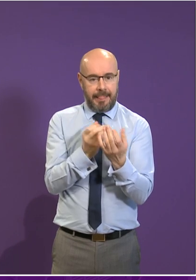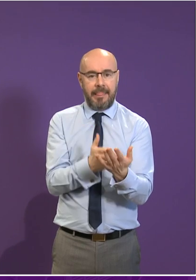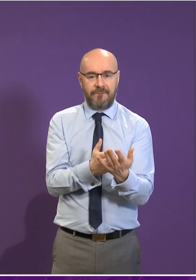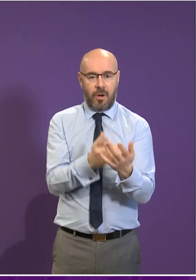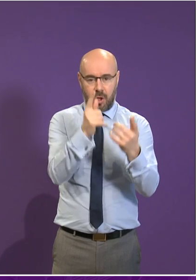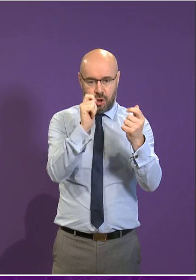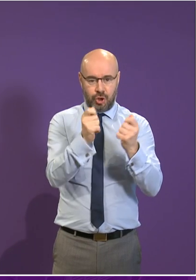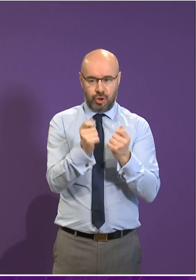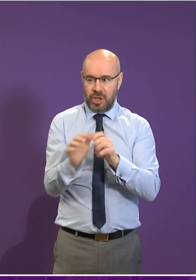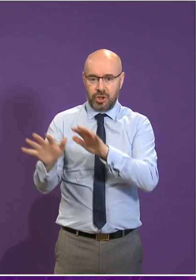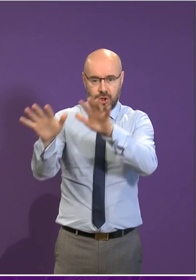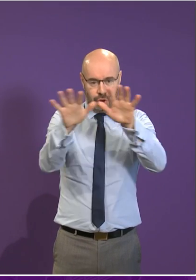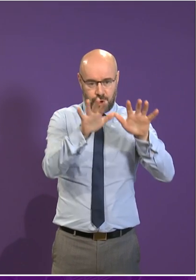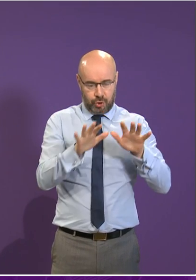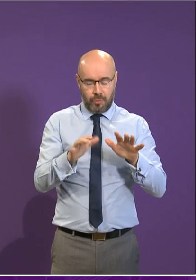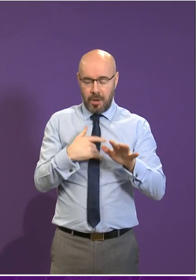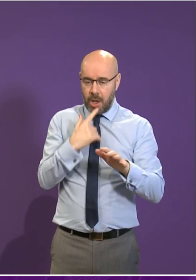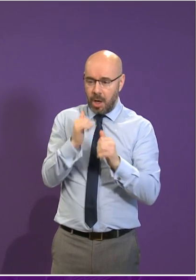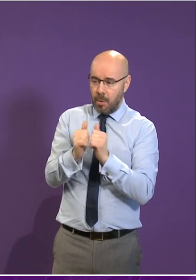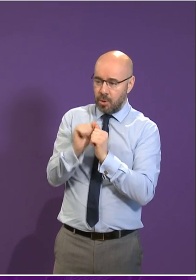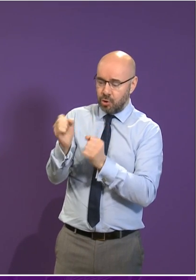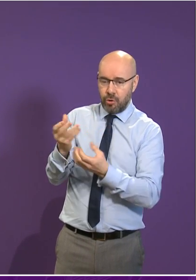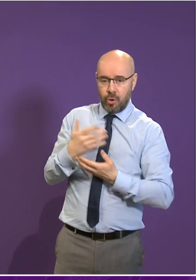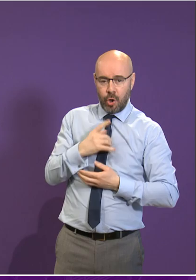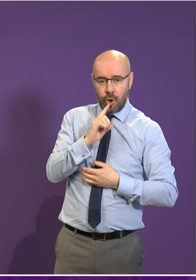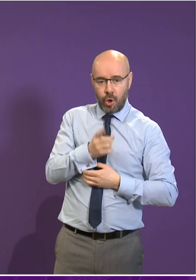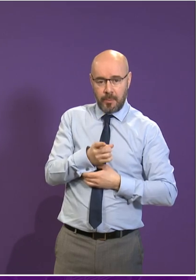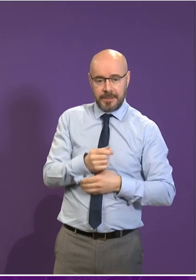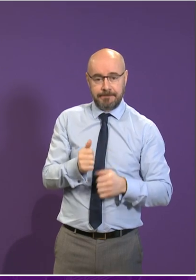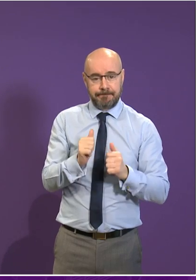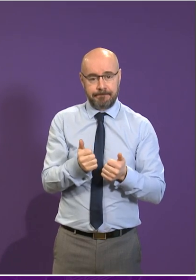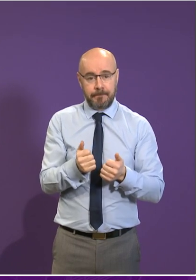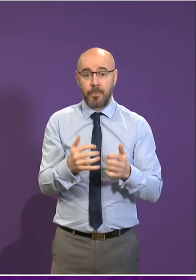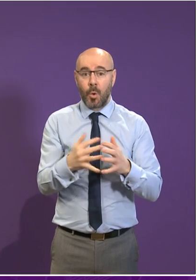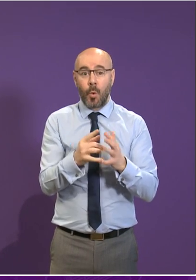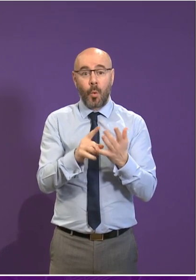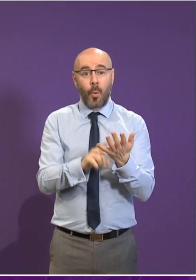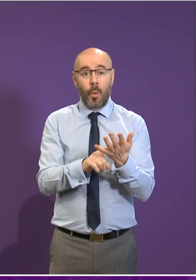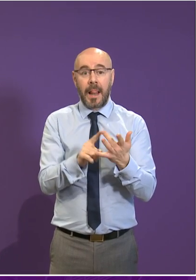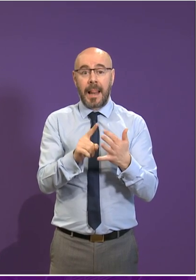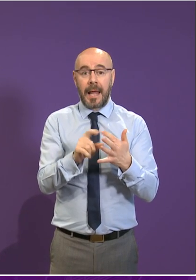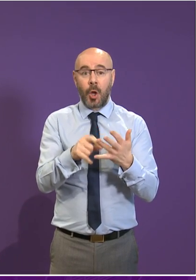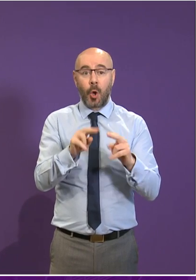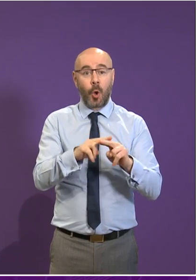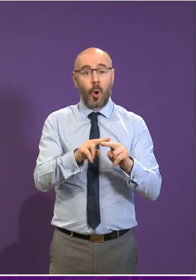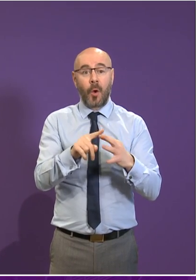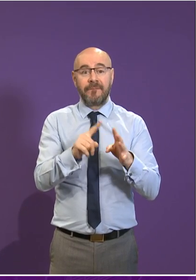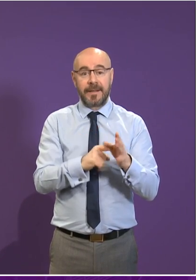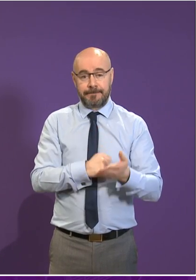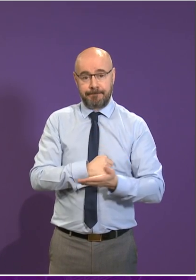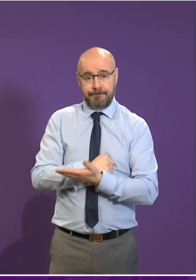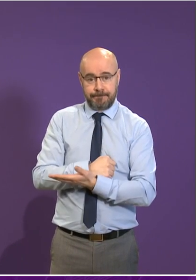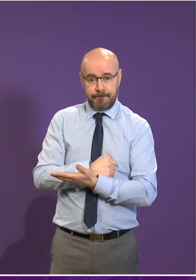change. So I appreciate the comments you've made. Thank you. Willie Coffey. Thanks very much, Convener. I wonder if I could go back to